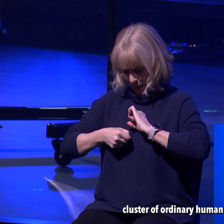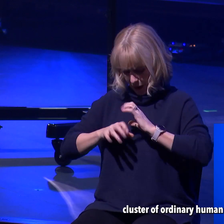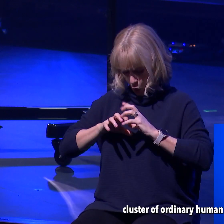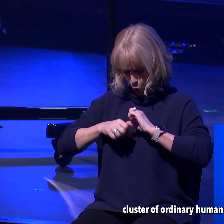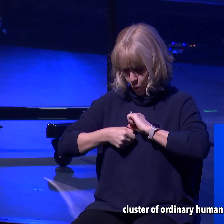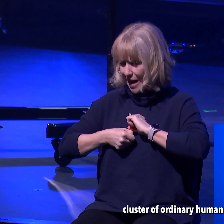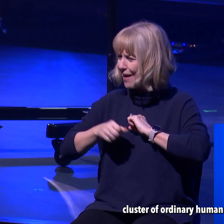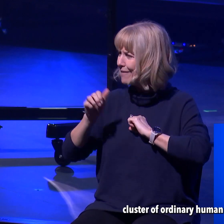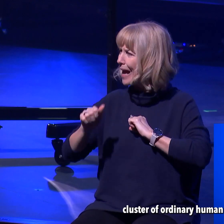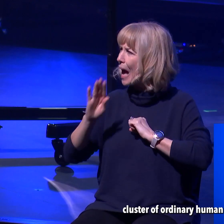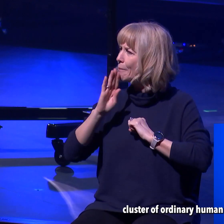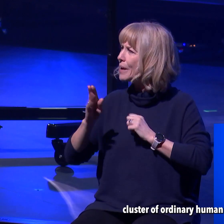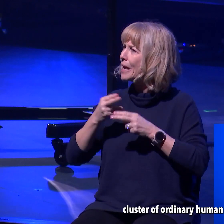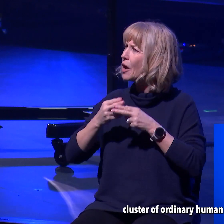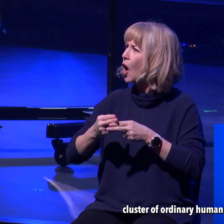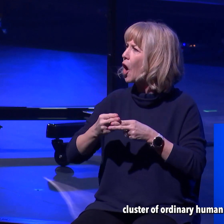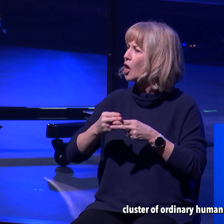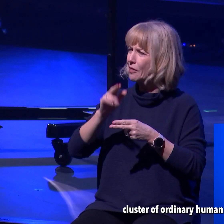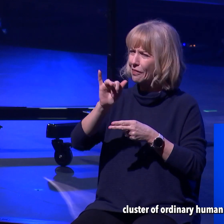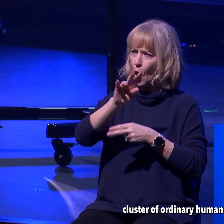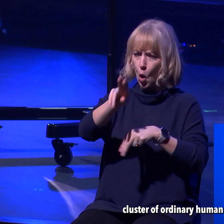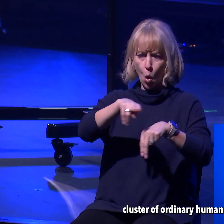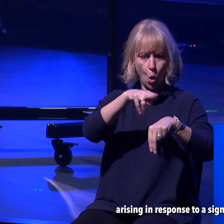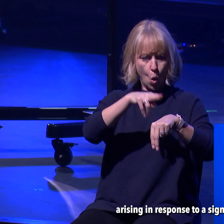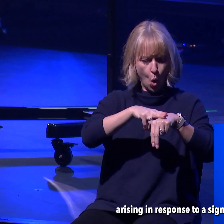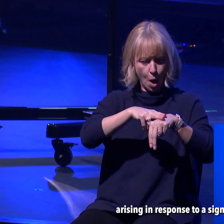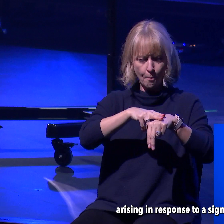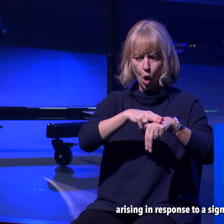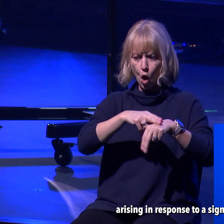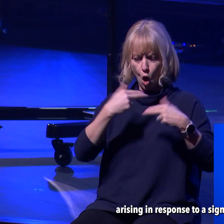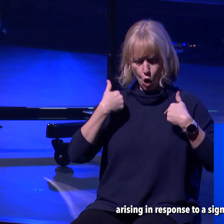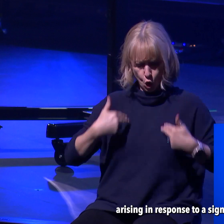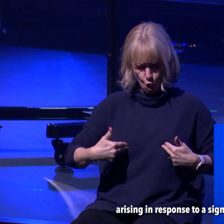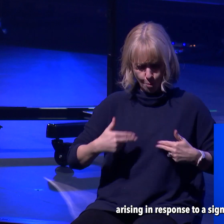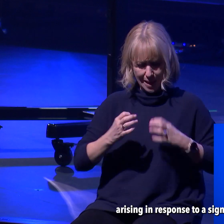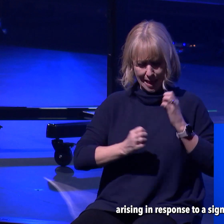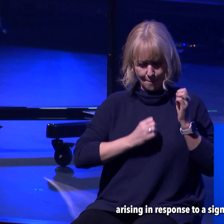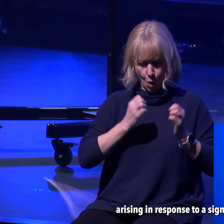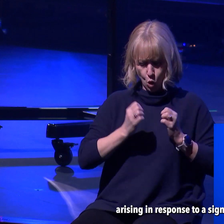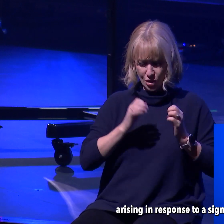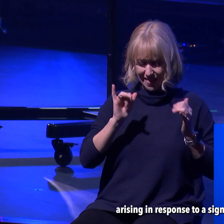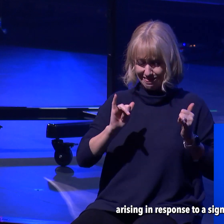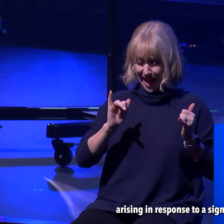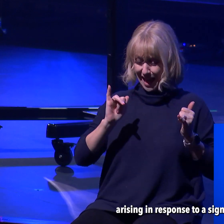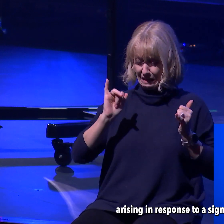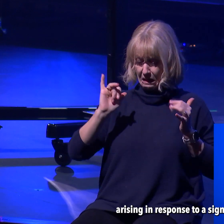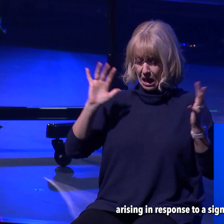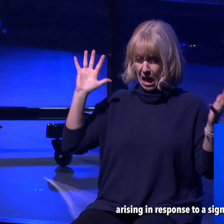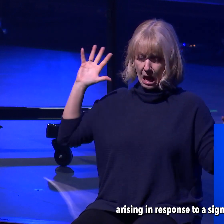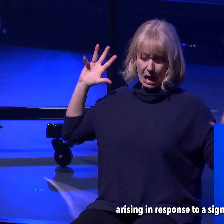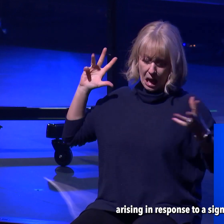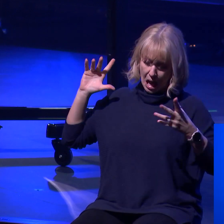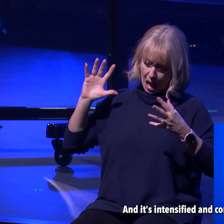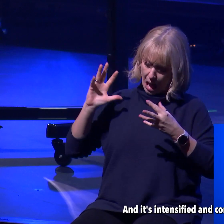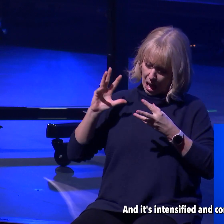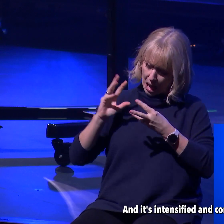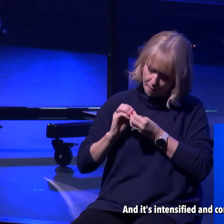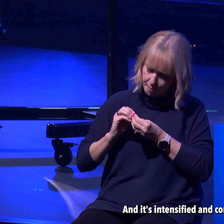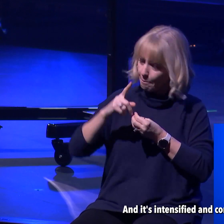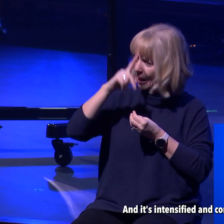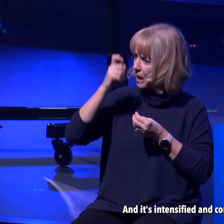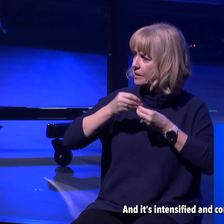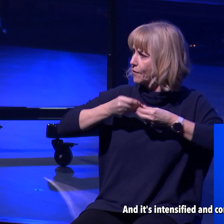bewildering cluster of ordinary human emotions arising in response to a significant loss. And